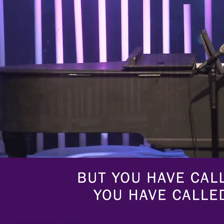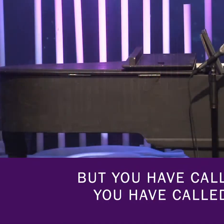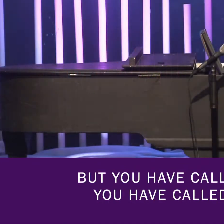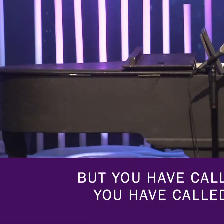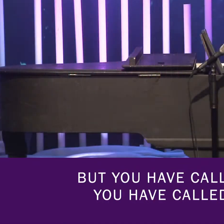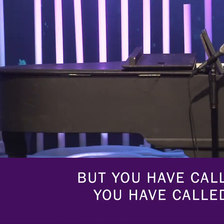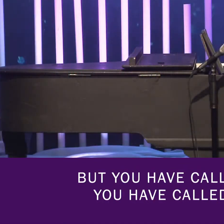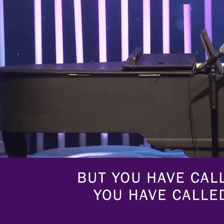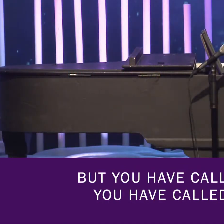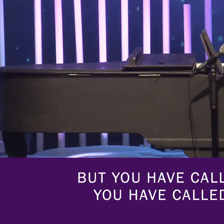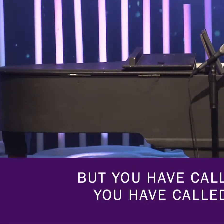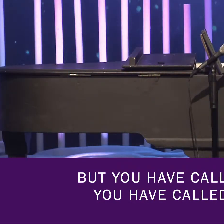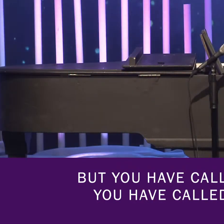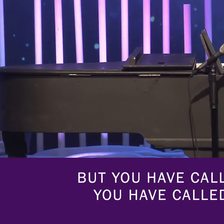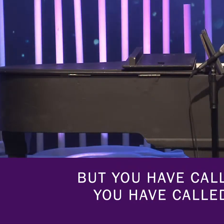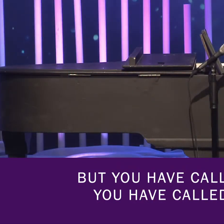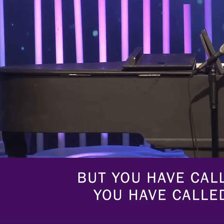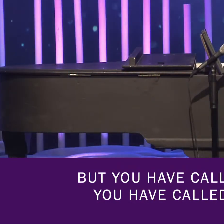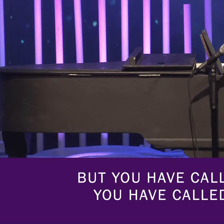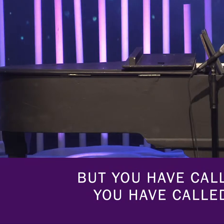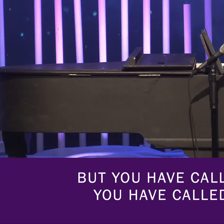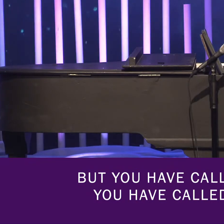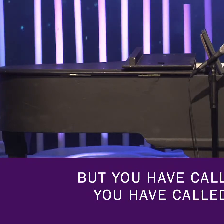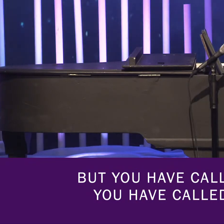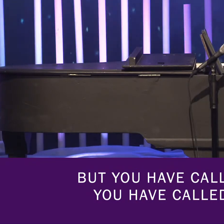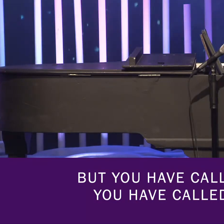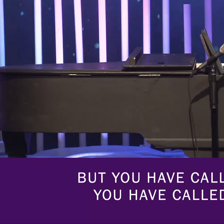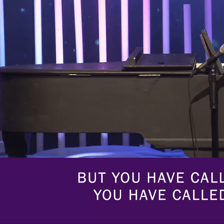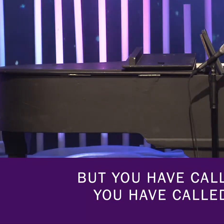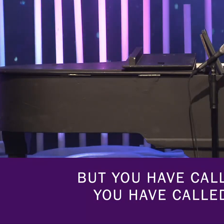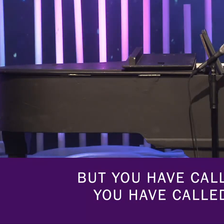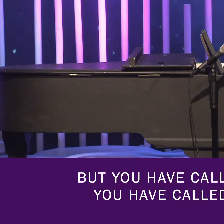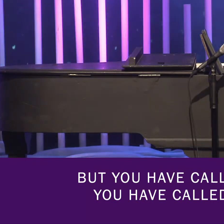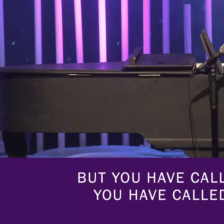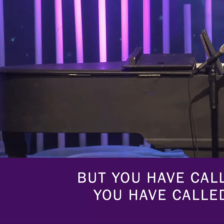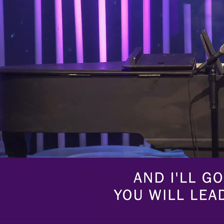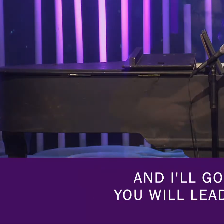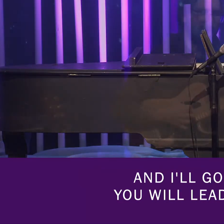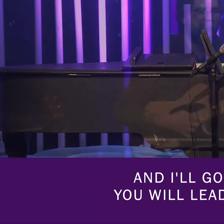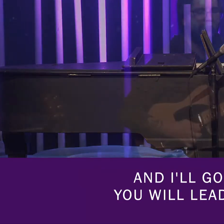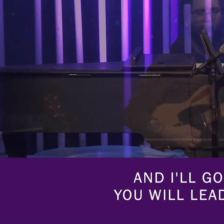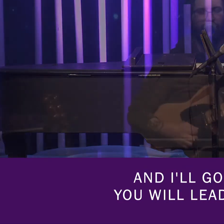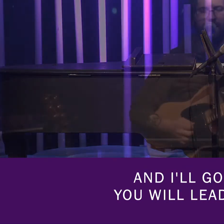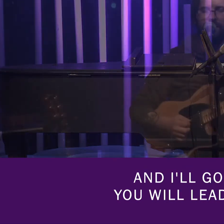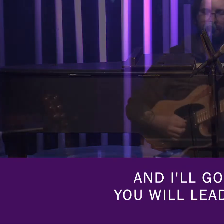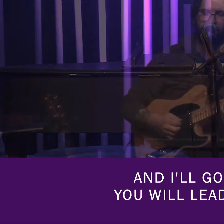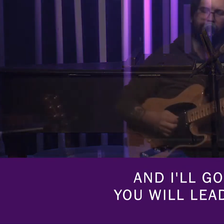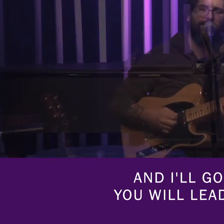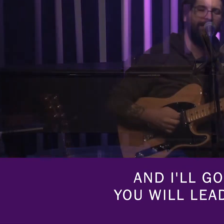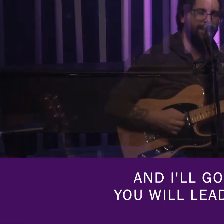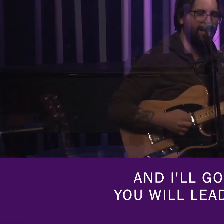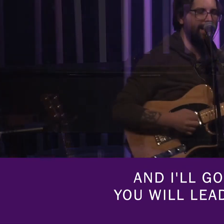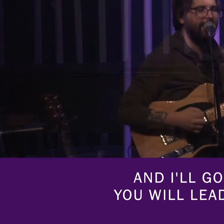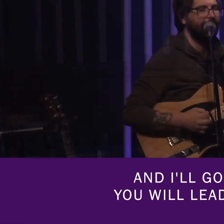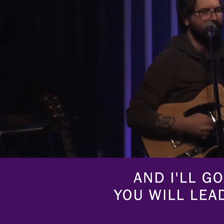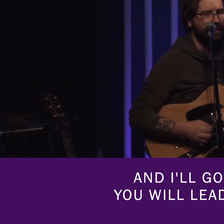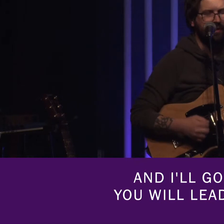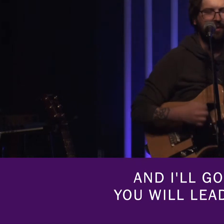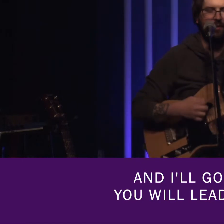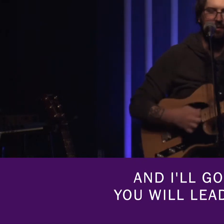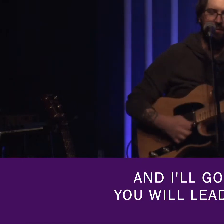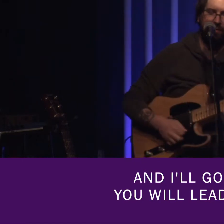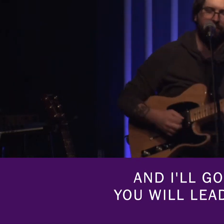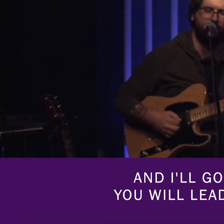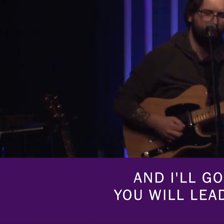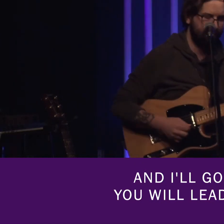you have called me higher, you have called me deeper, and I'll go where you will lead